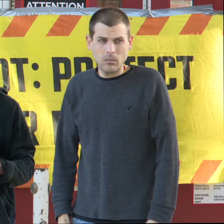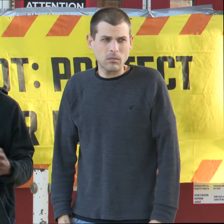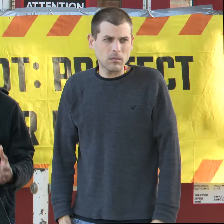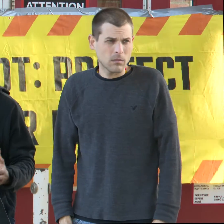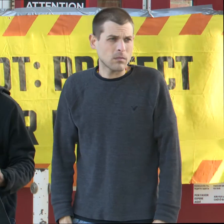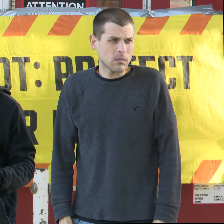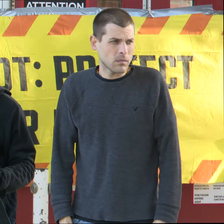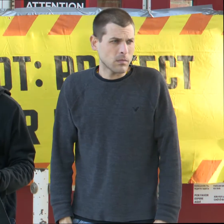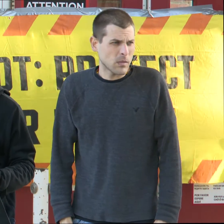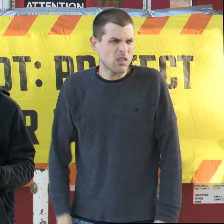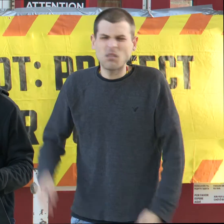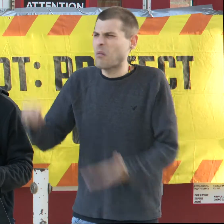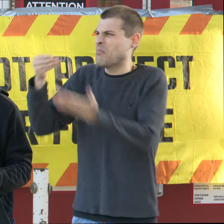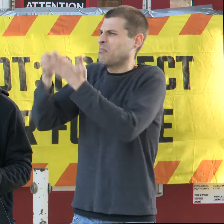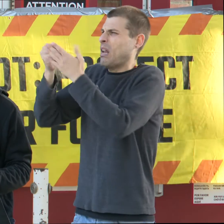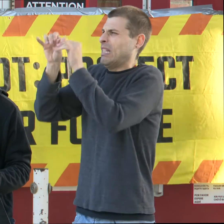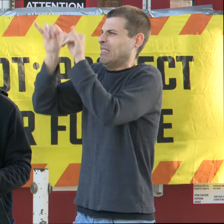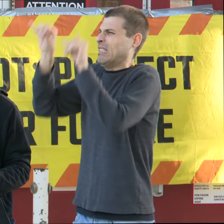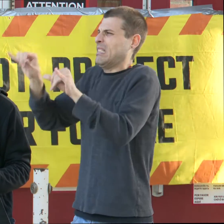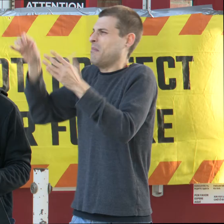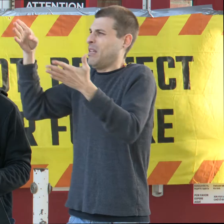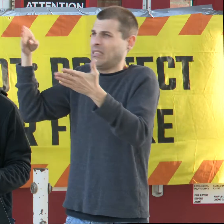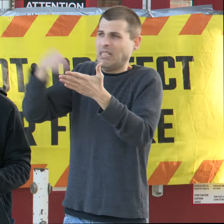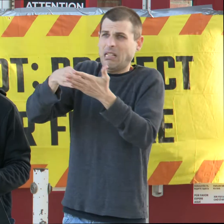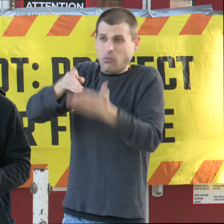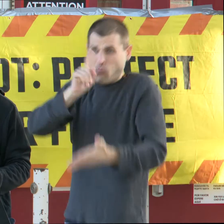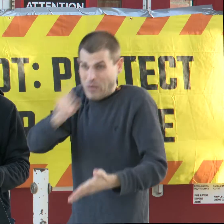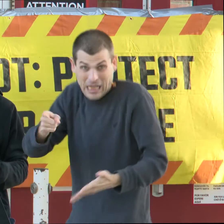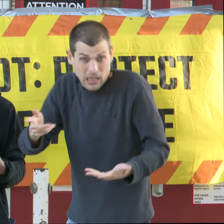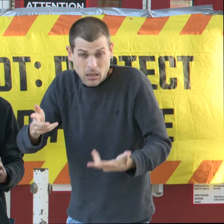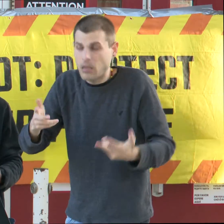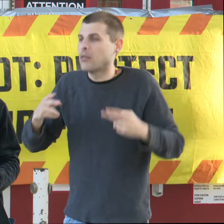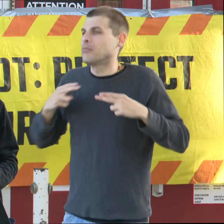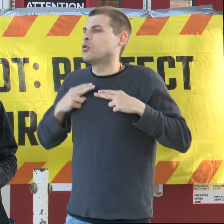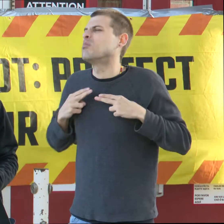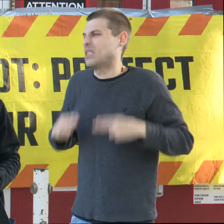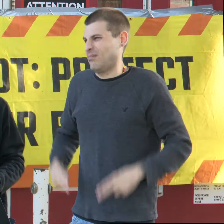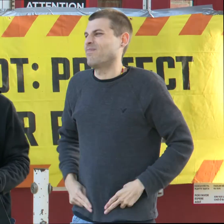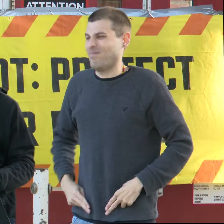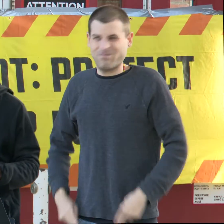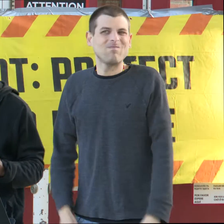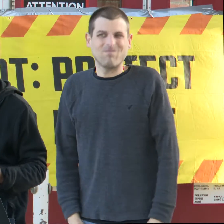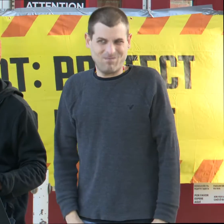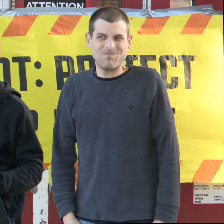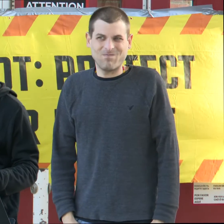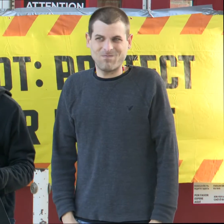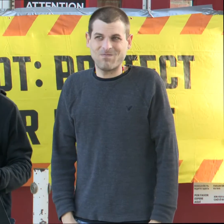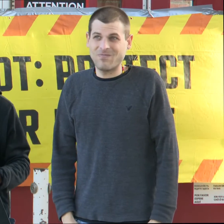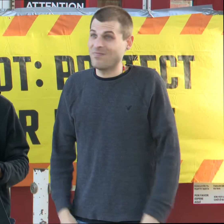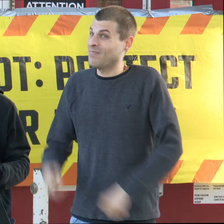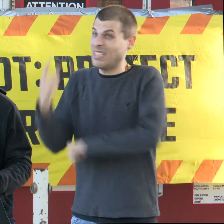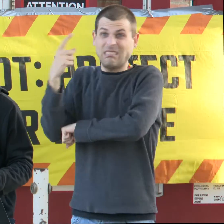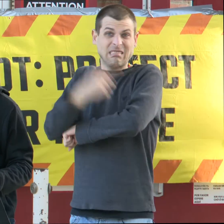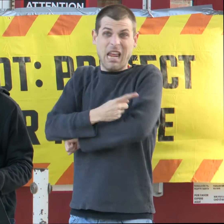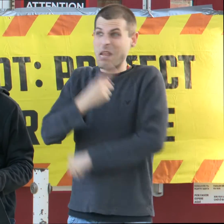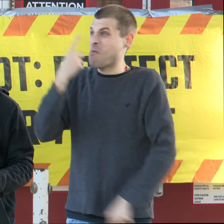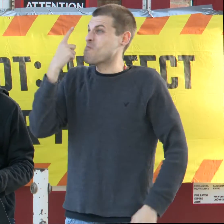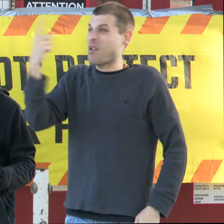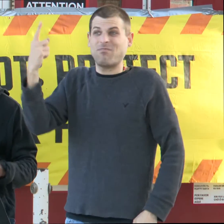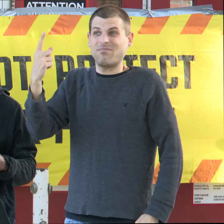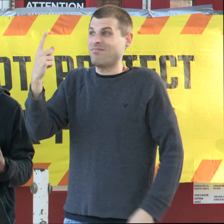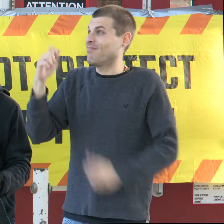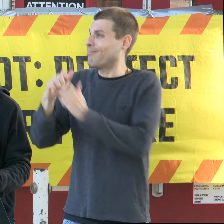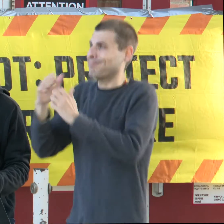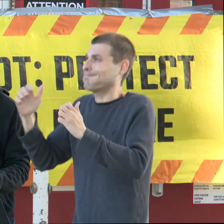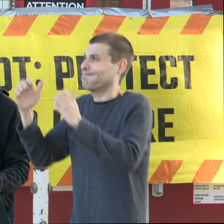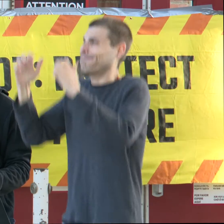Now let's talk about capitalism versus humans. Because that's what it has been since day one,